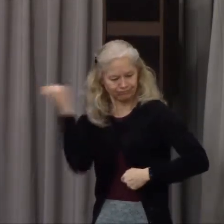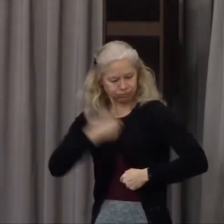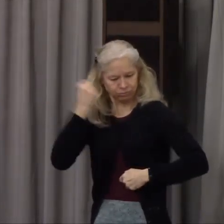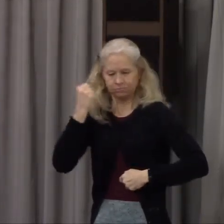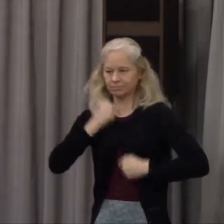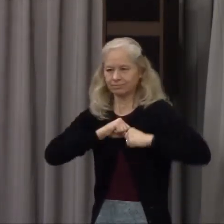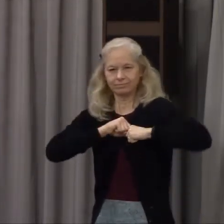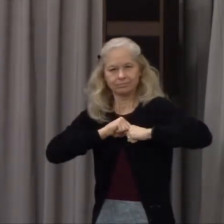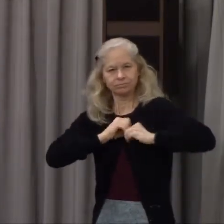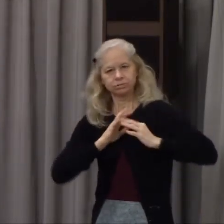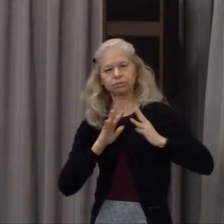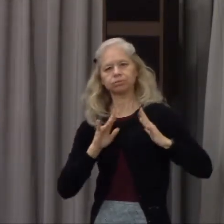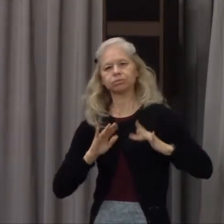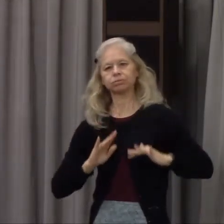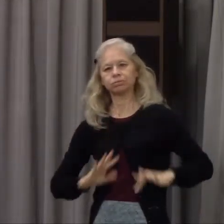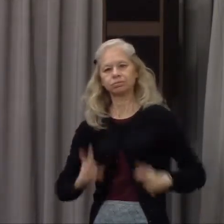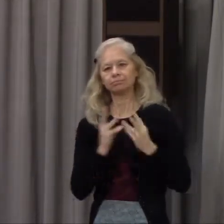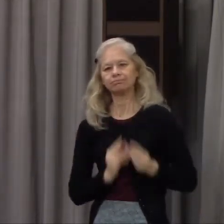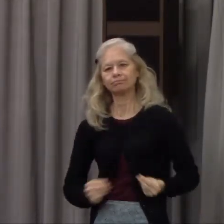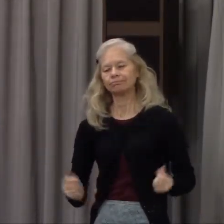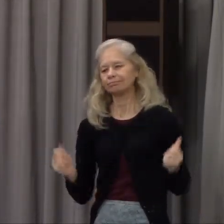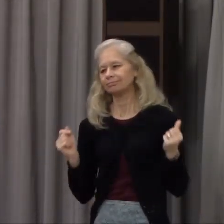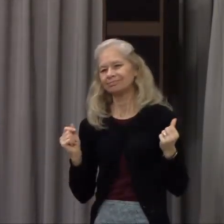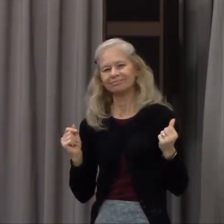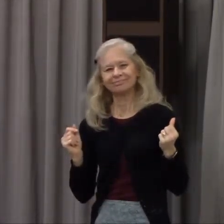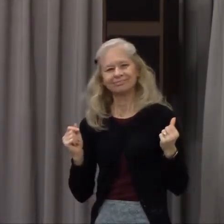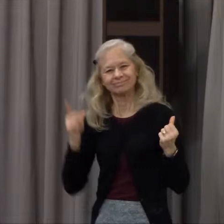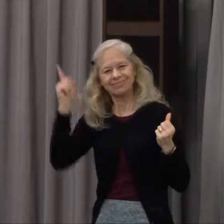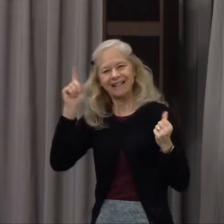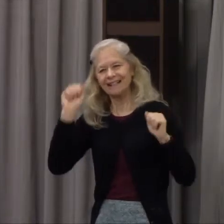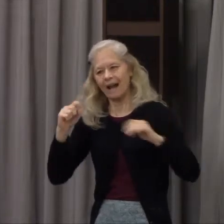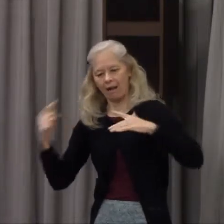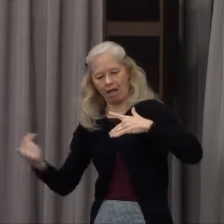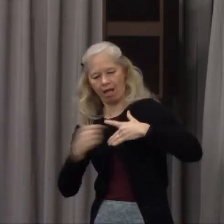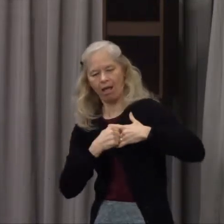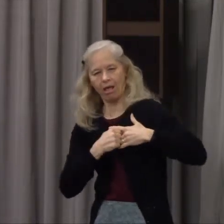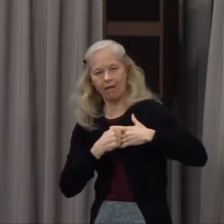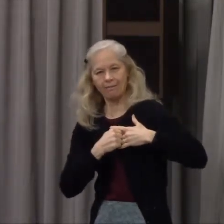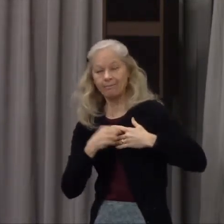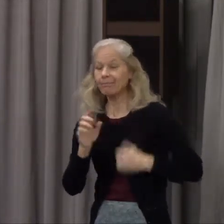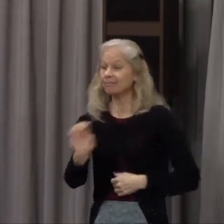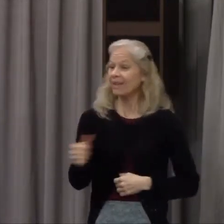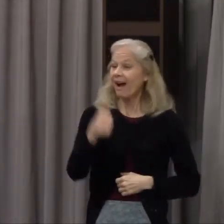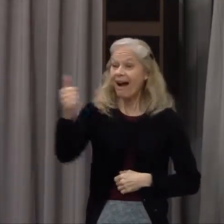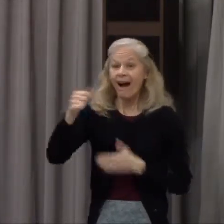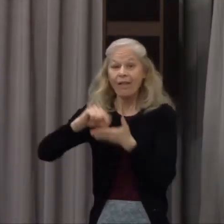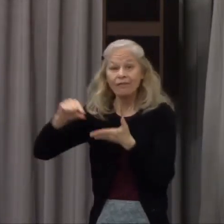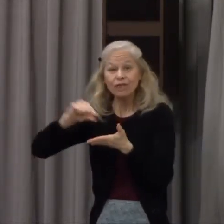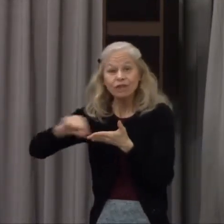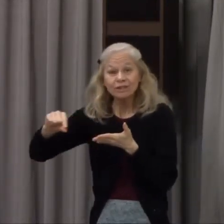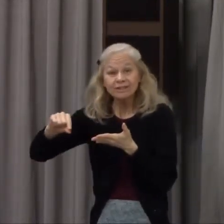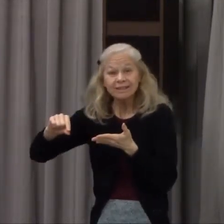24, there the Bible tells us God's Word is like a mirror. How many of you looked in the mirror this morning?